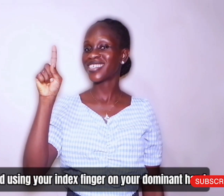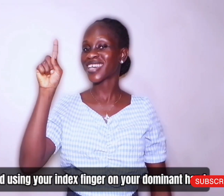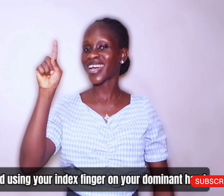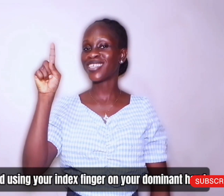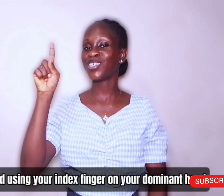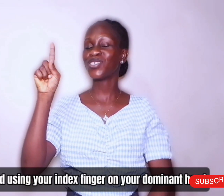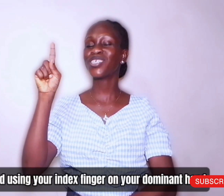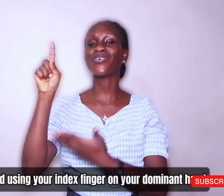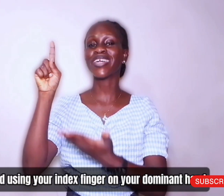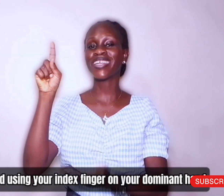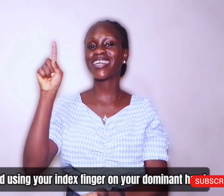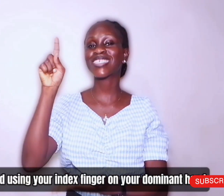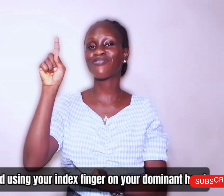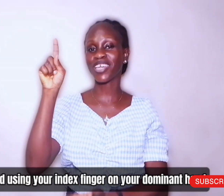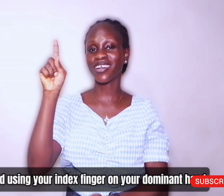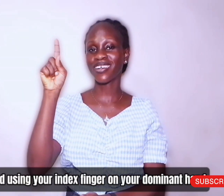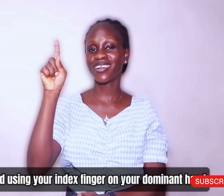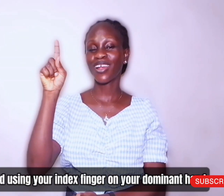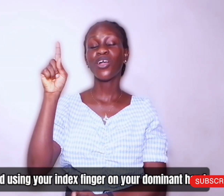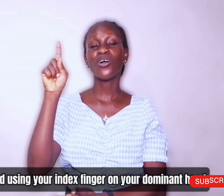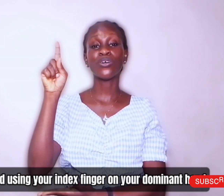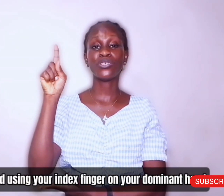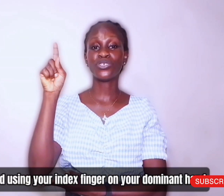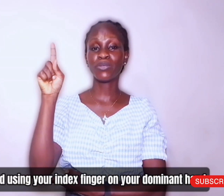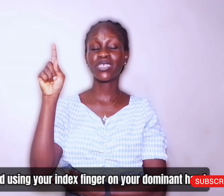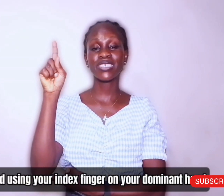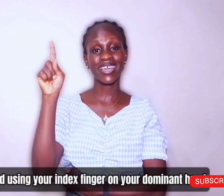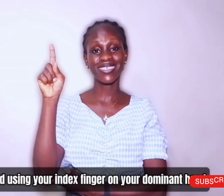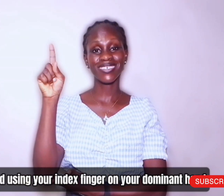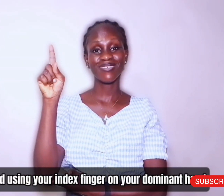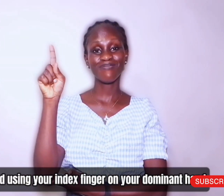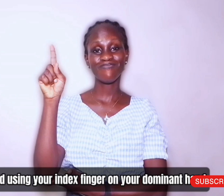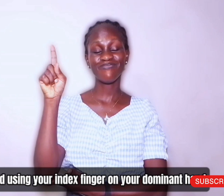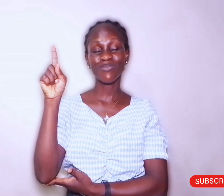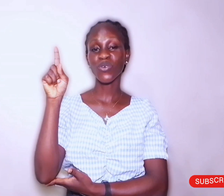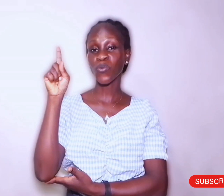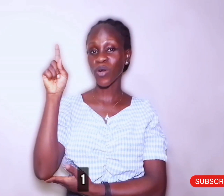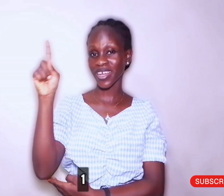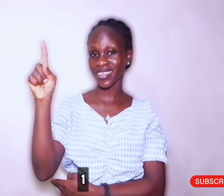is signed using your index finger on your dominant end. 1.